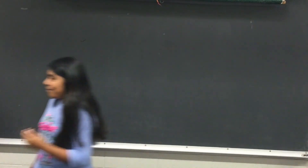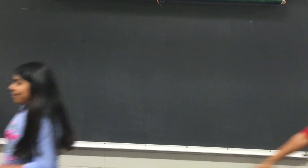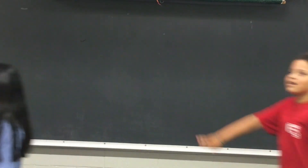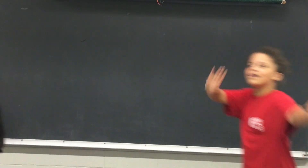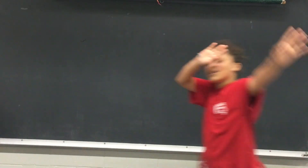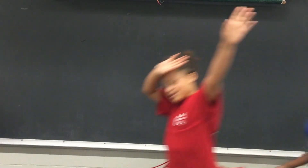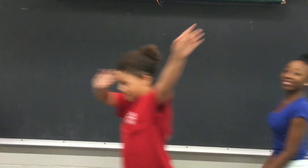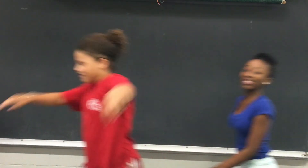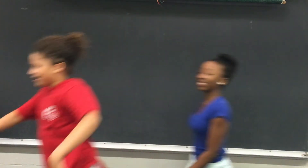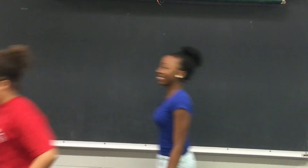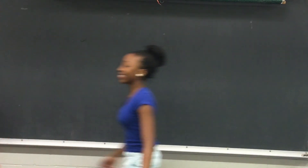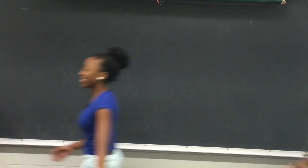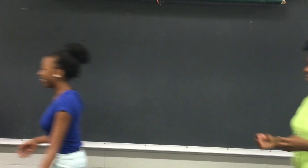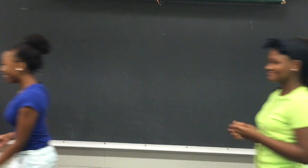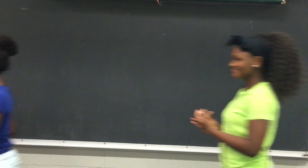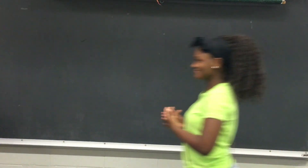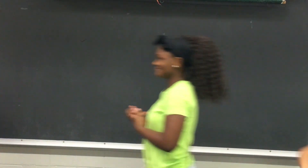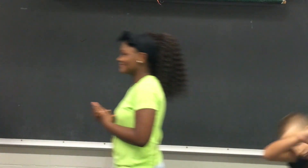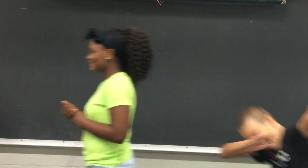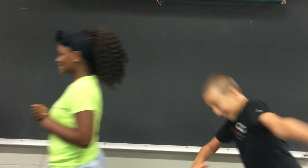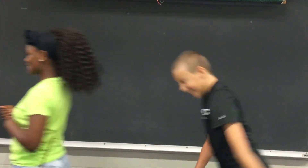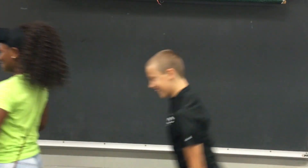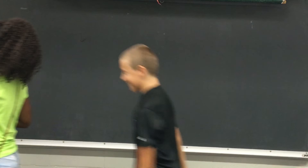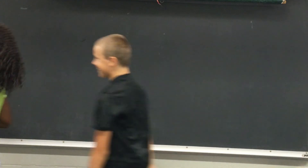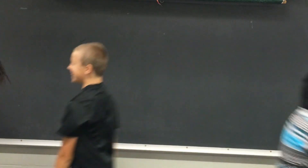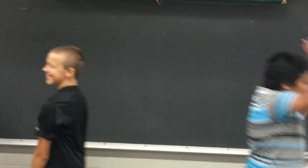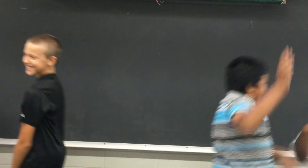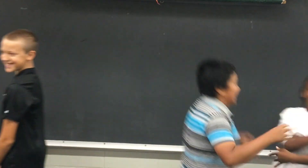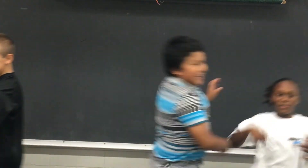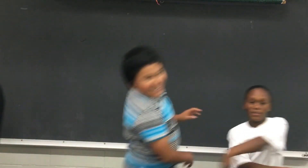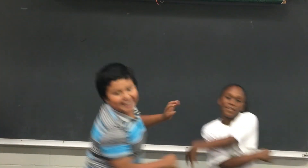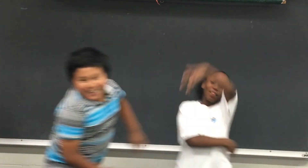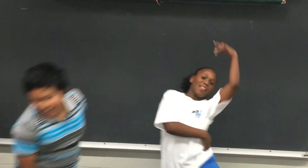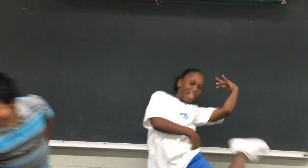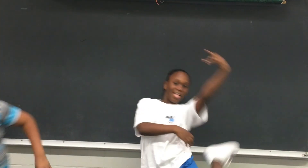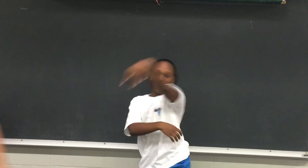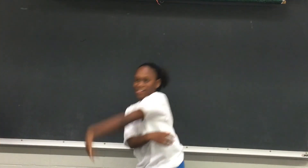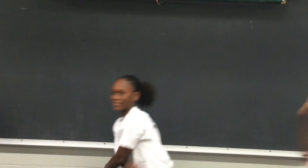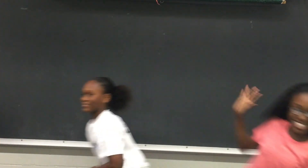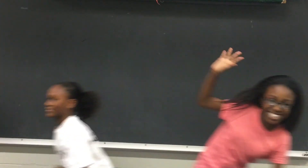People move.